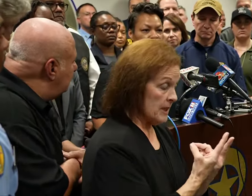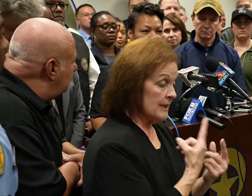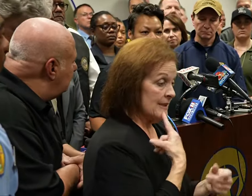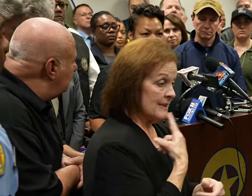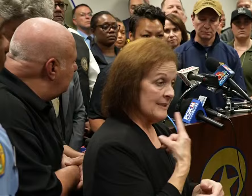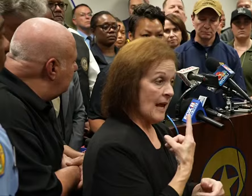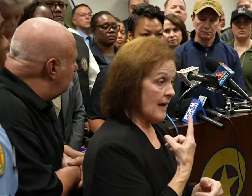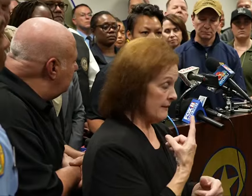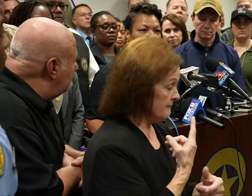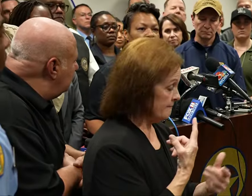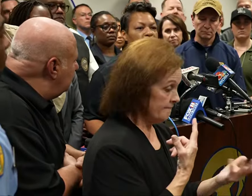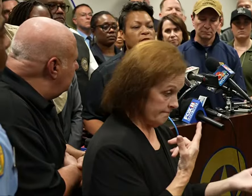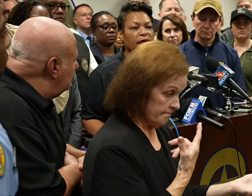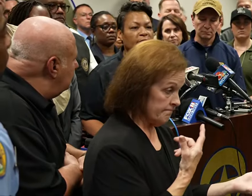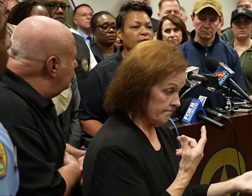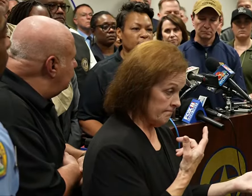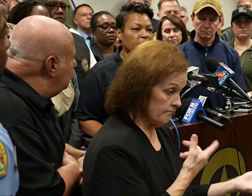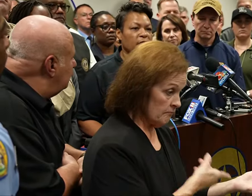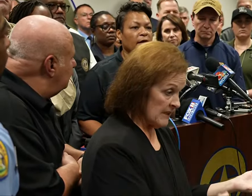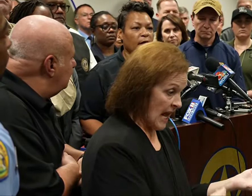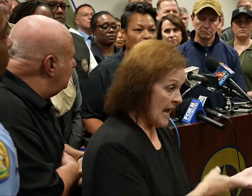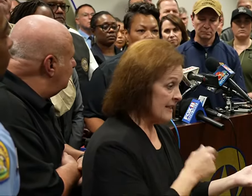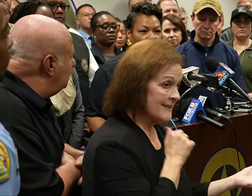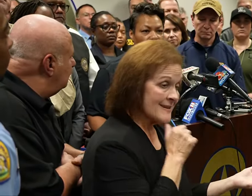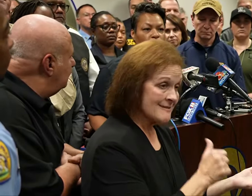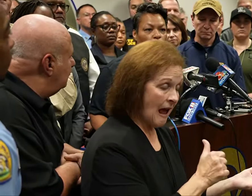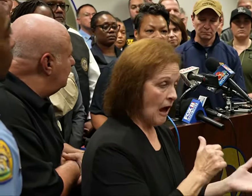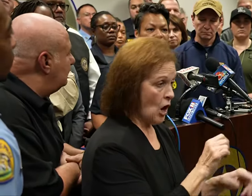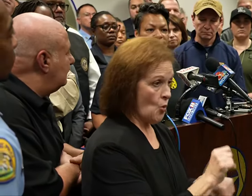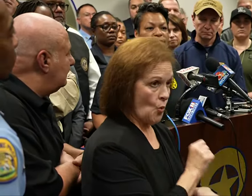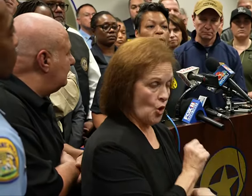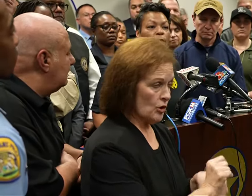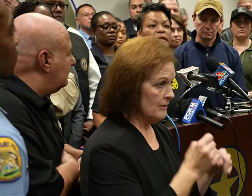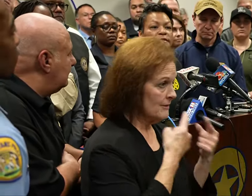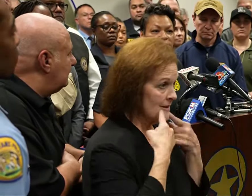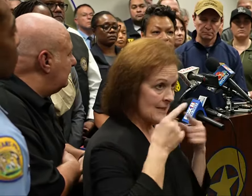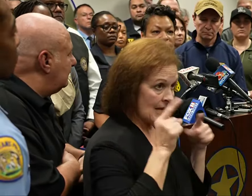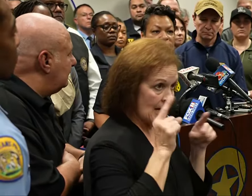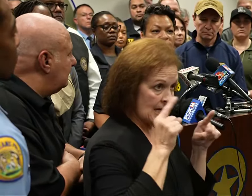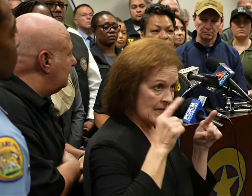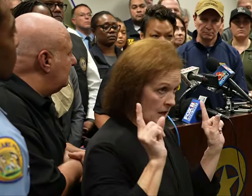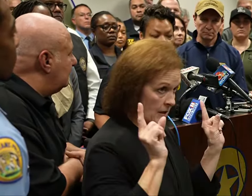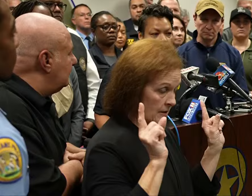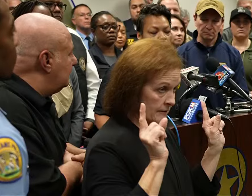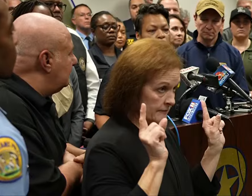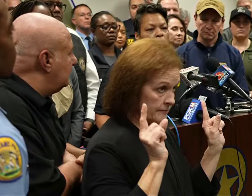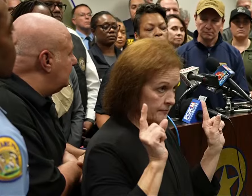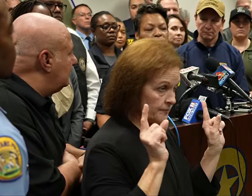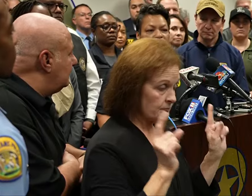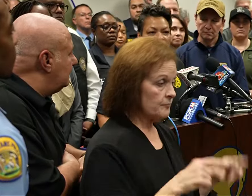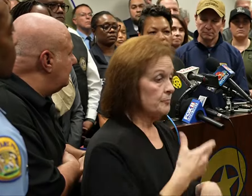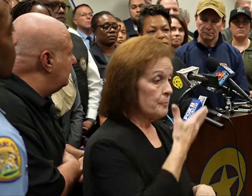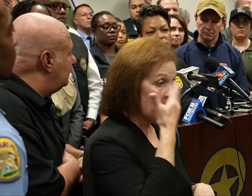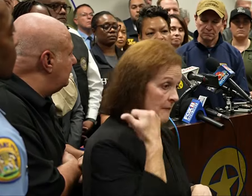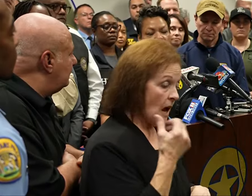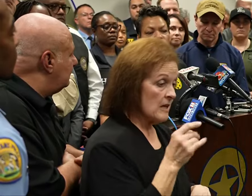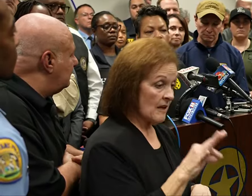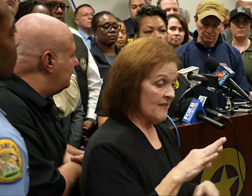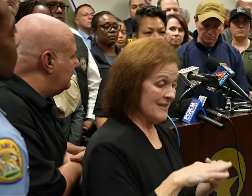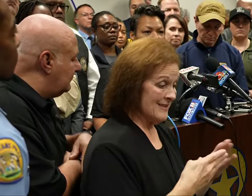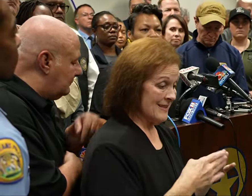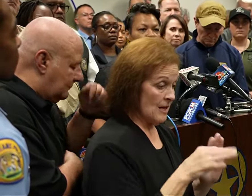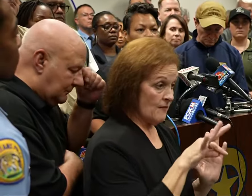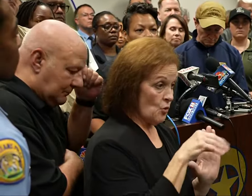them inefficient because they did not operate the way that they were intended to do. Because the city